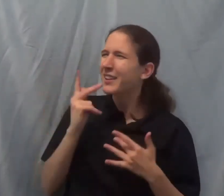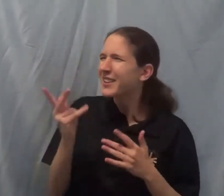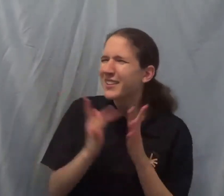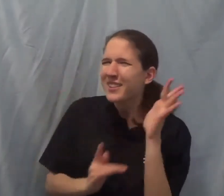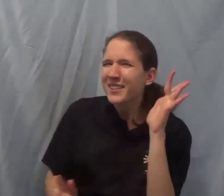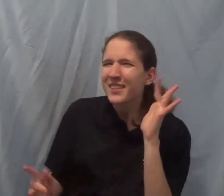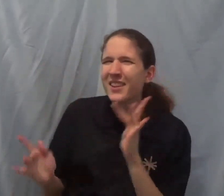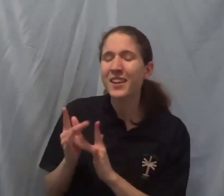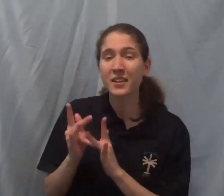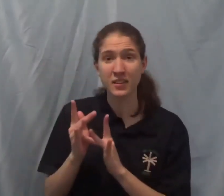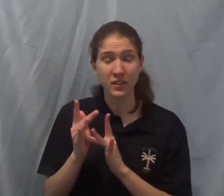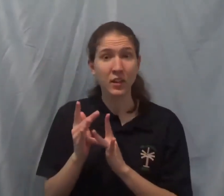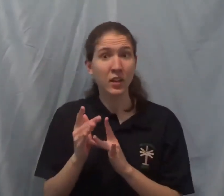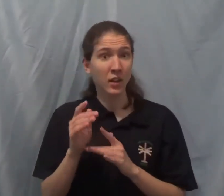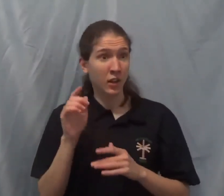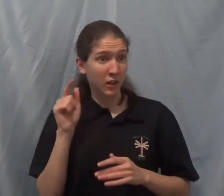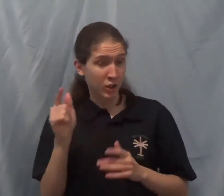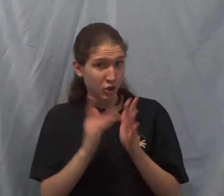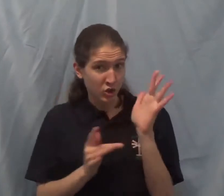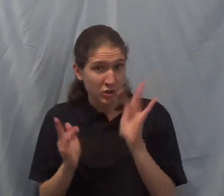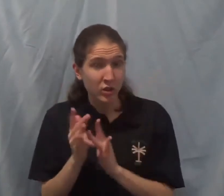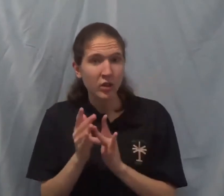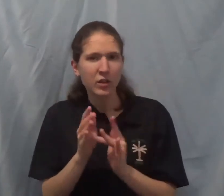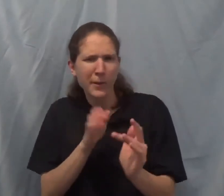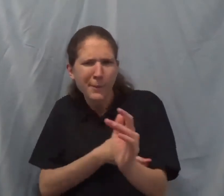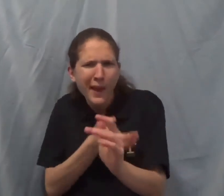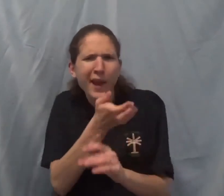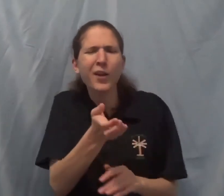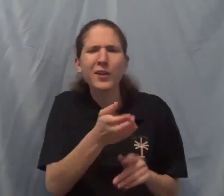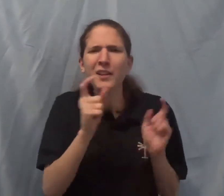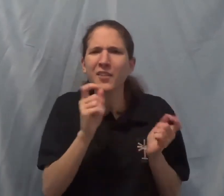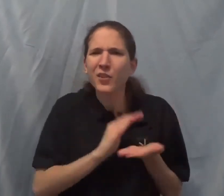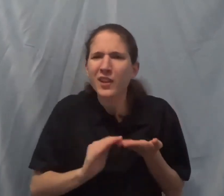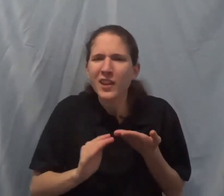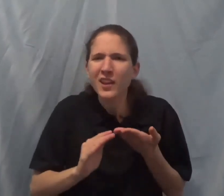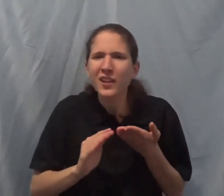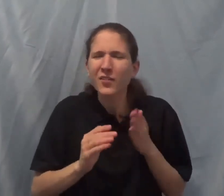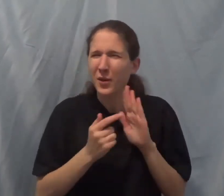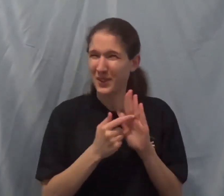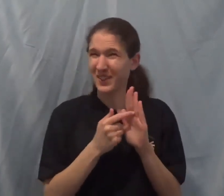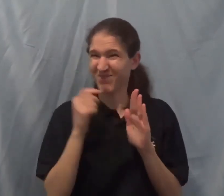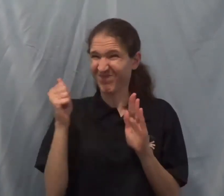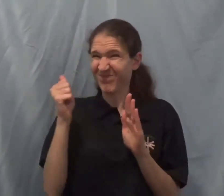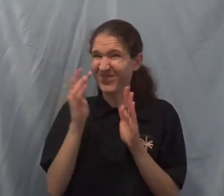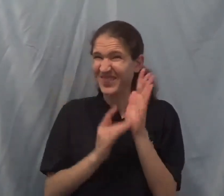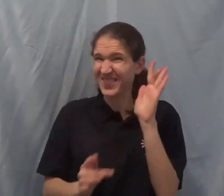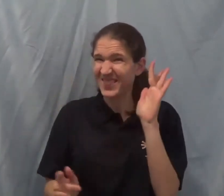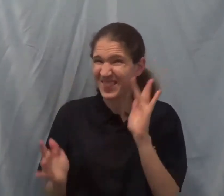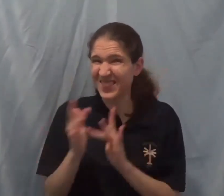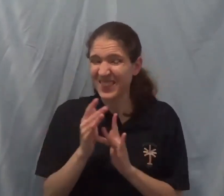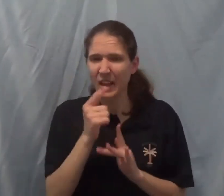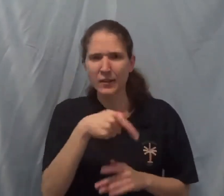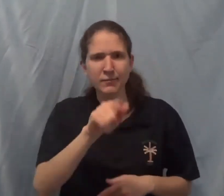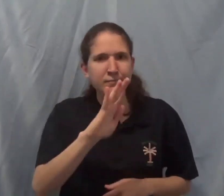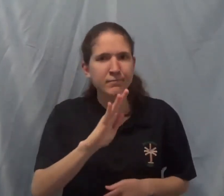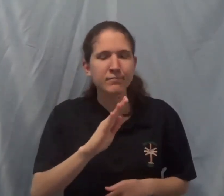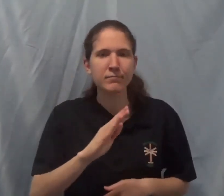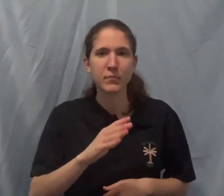broken people, wounded people, formerly sinful men who now have power to actually